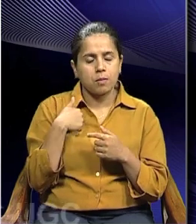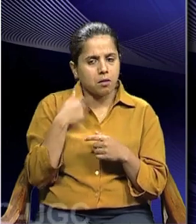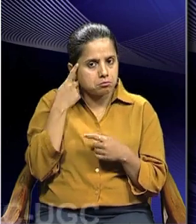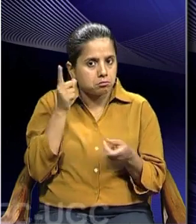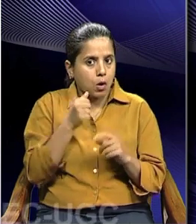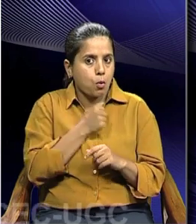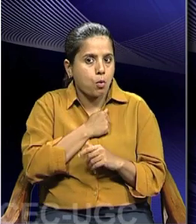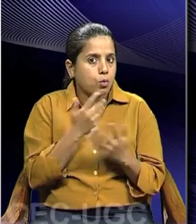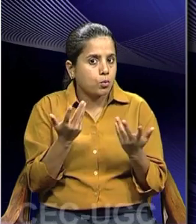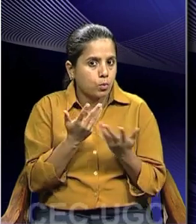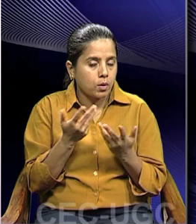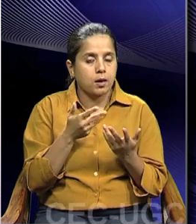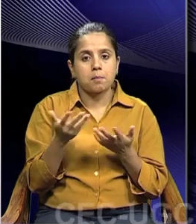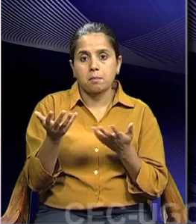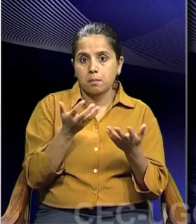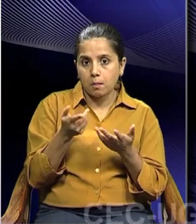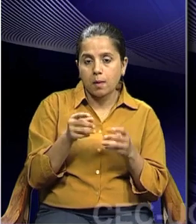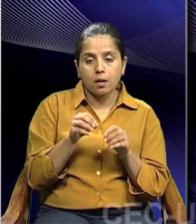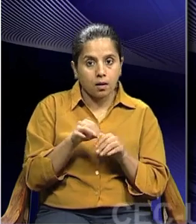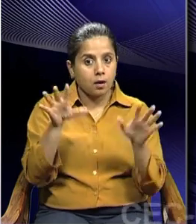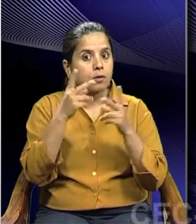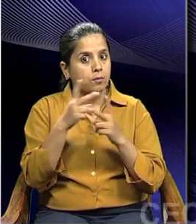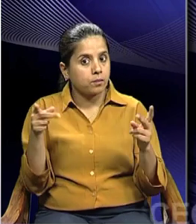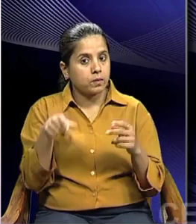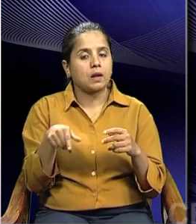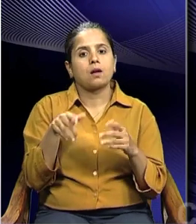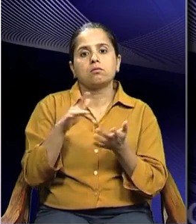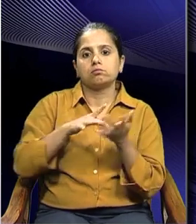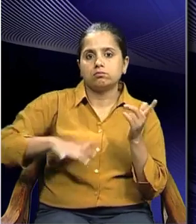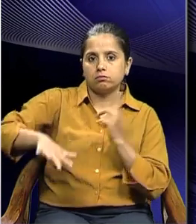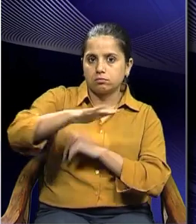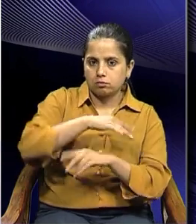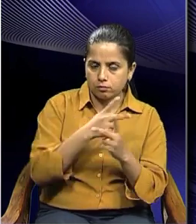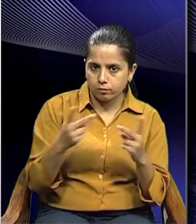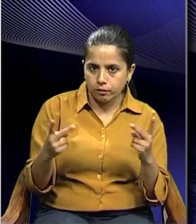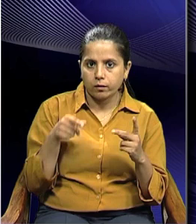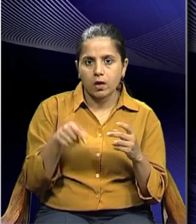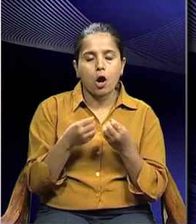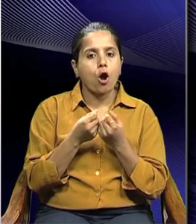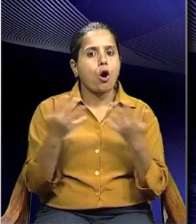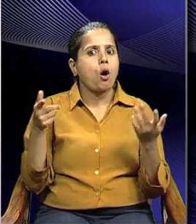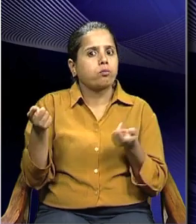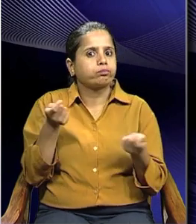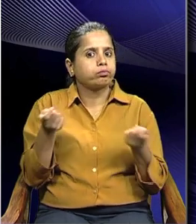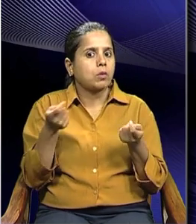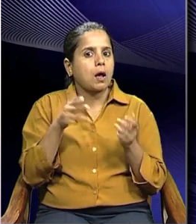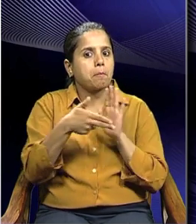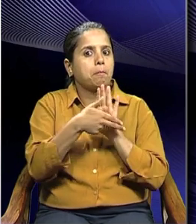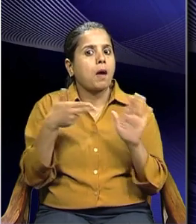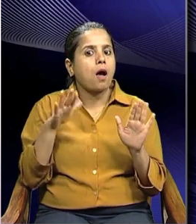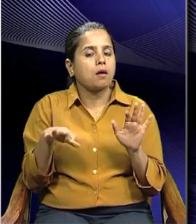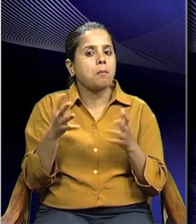is, marketing initiatives in the sector, that is how many dominant brands you have in the